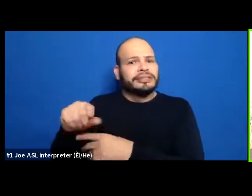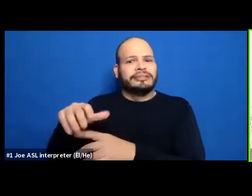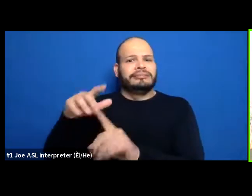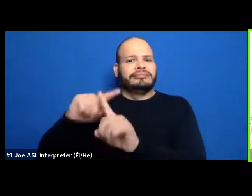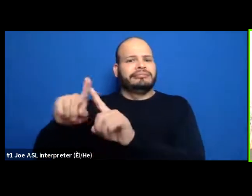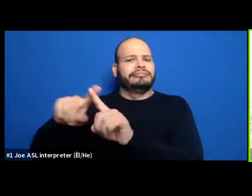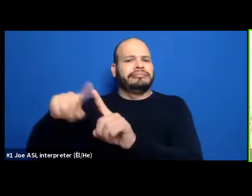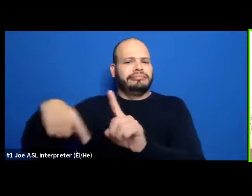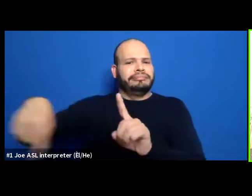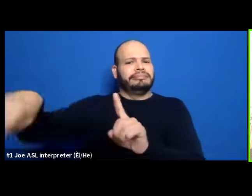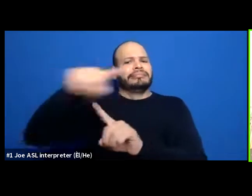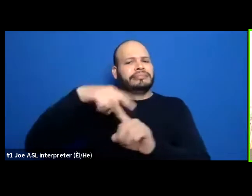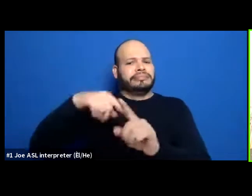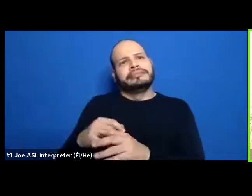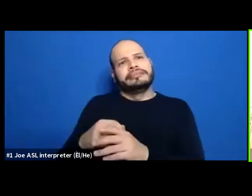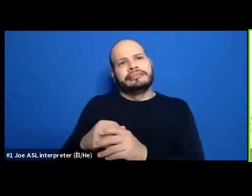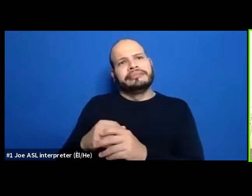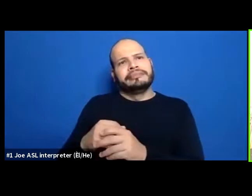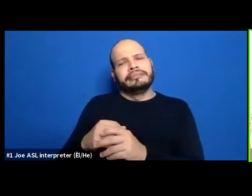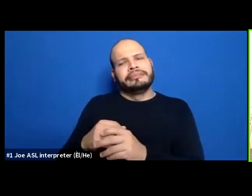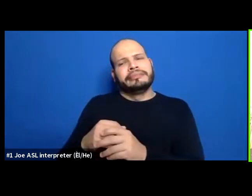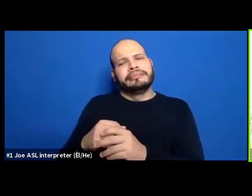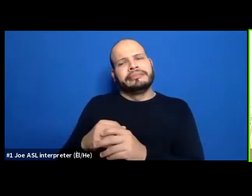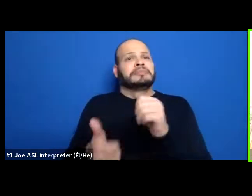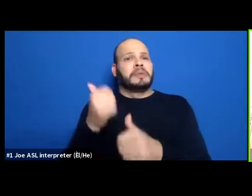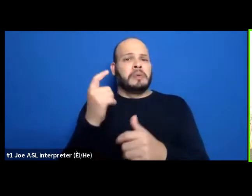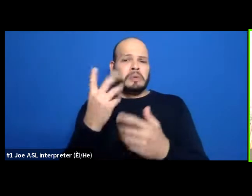and valuable and remove them from